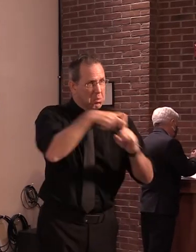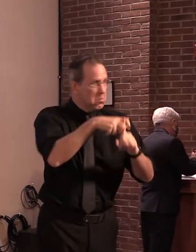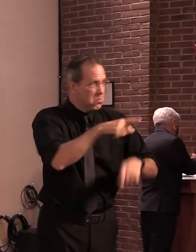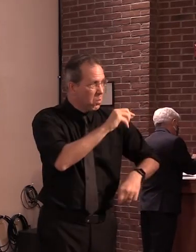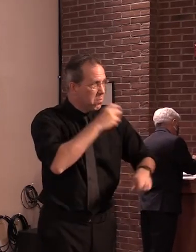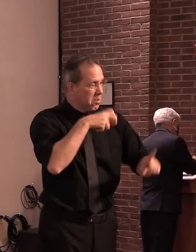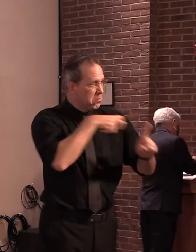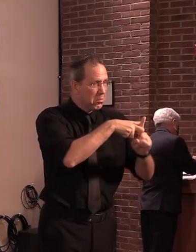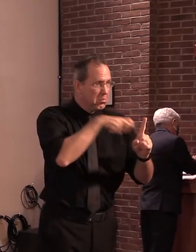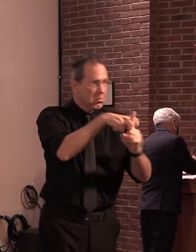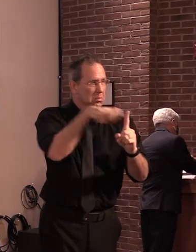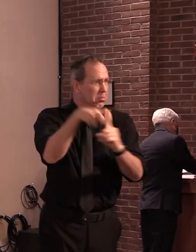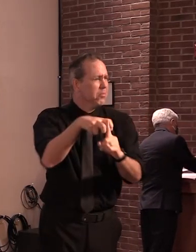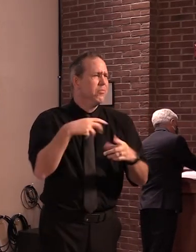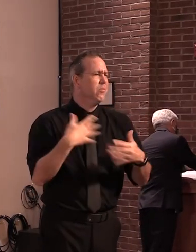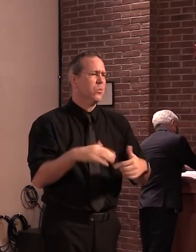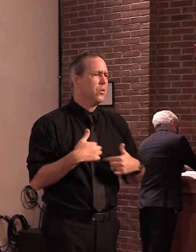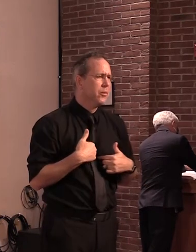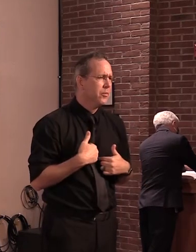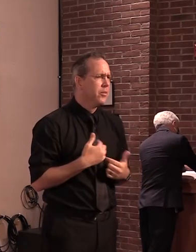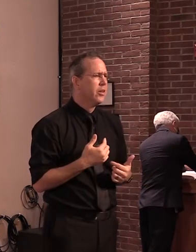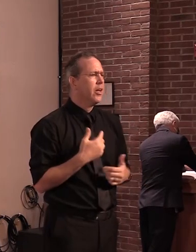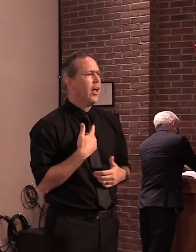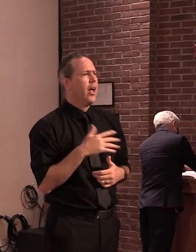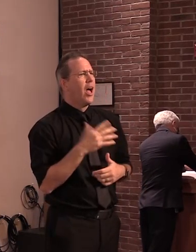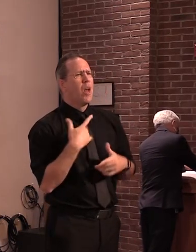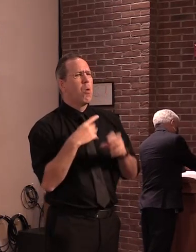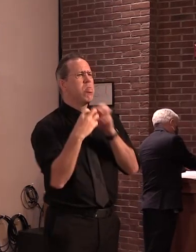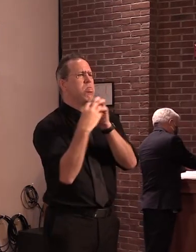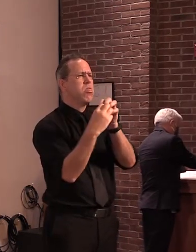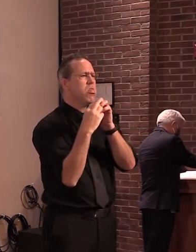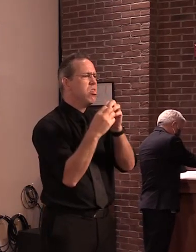clerks, right in the middle of something that could be